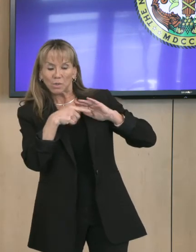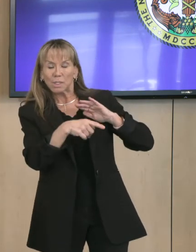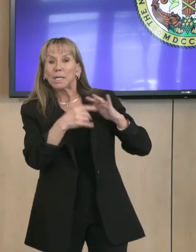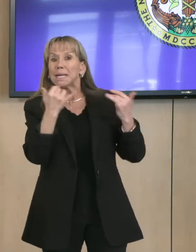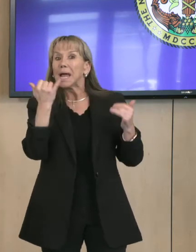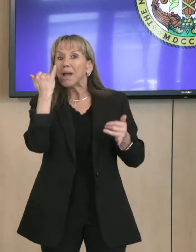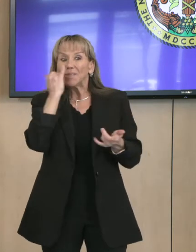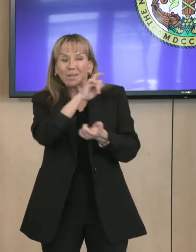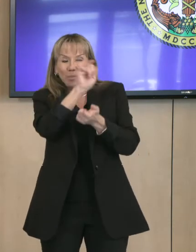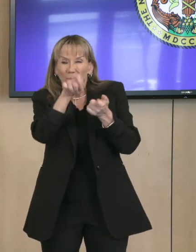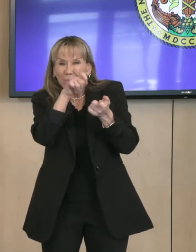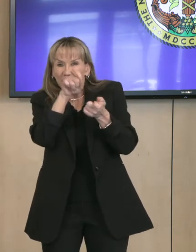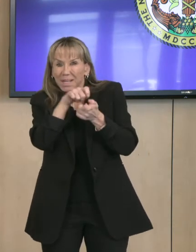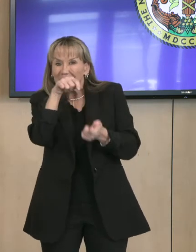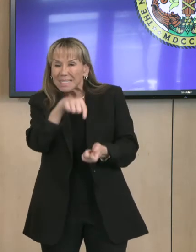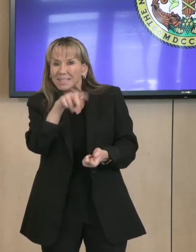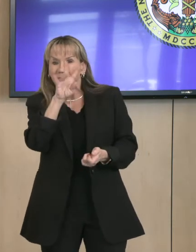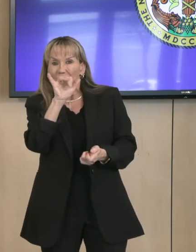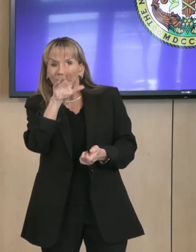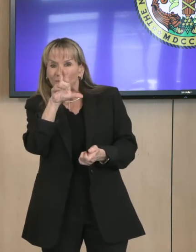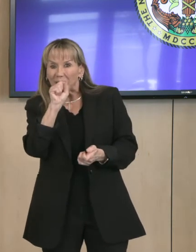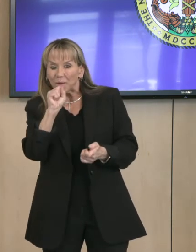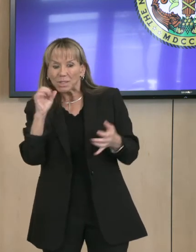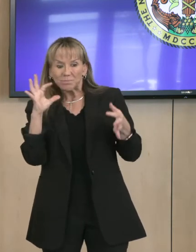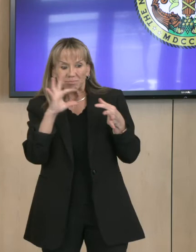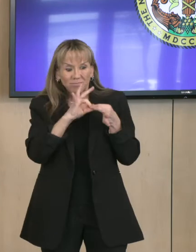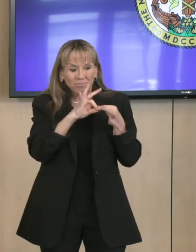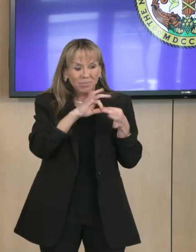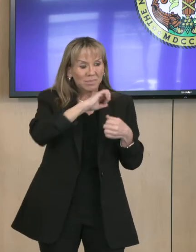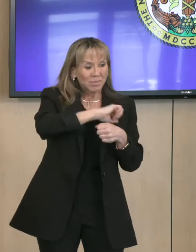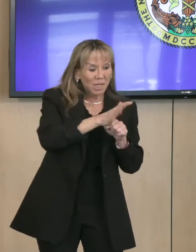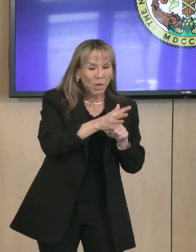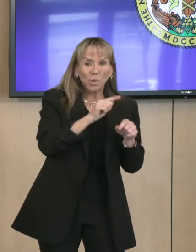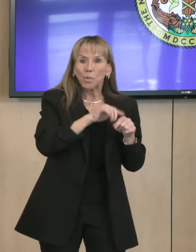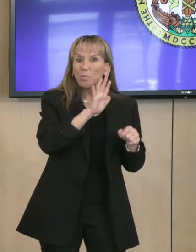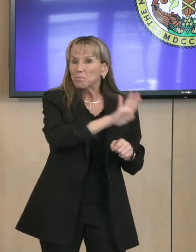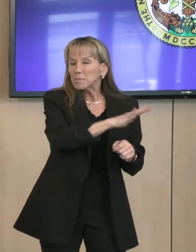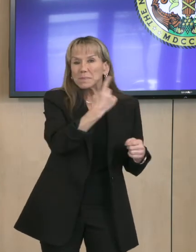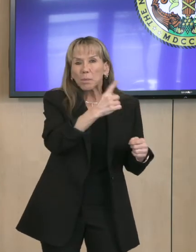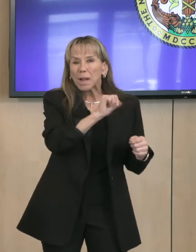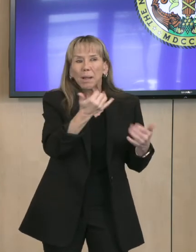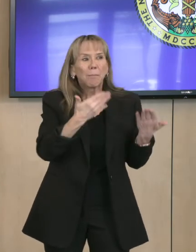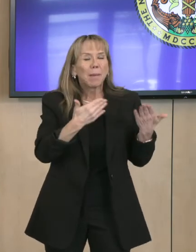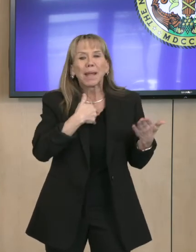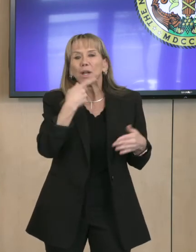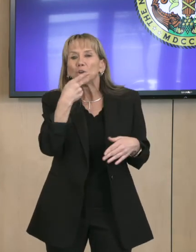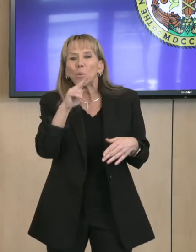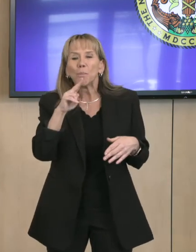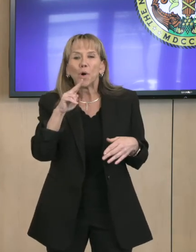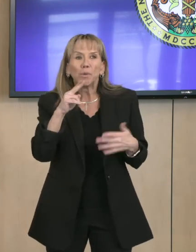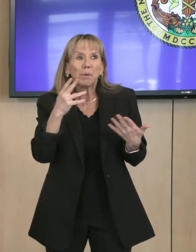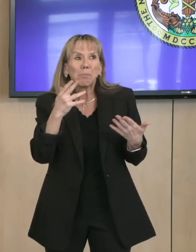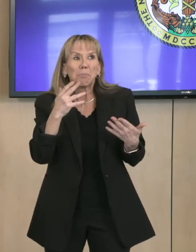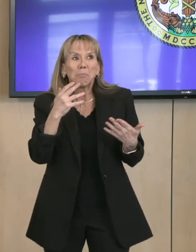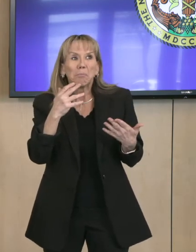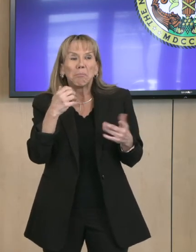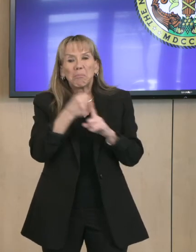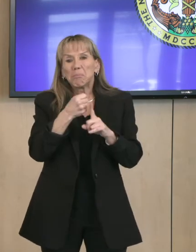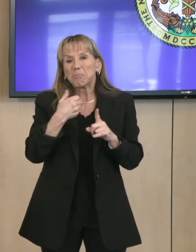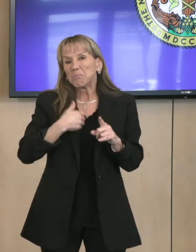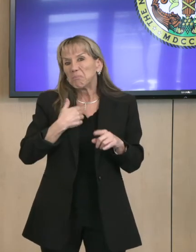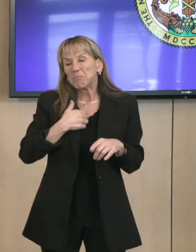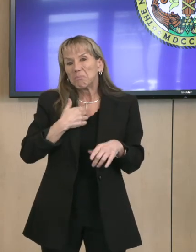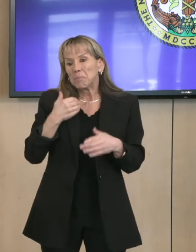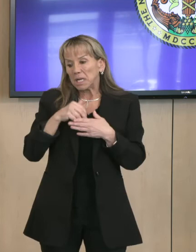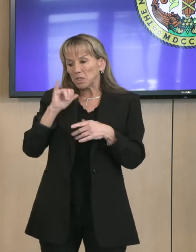this virus that was connected to the signs and symptoms that somebody might have had with a pneumonia in San Diego, say in January,